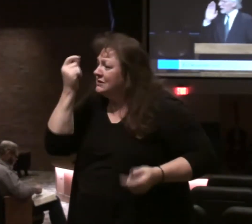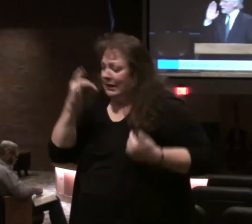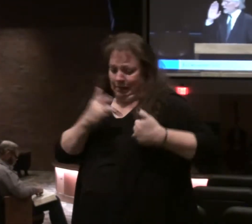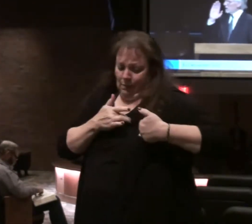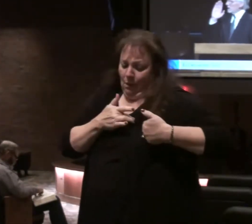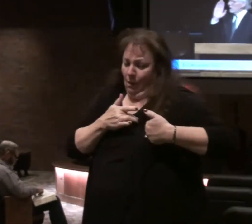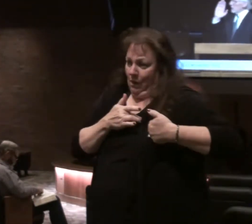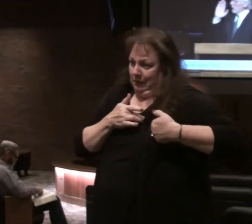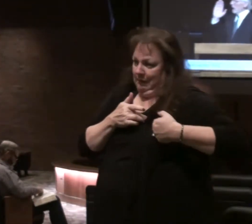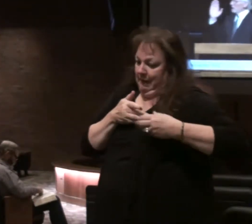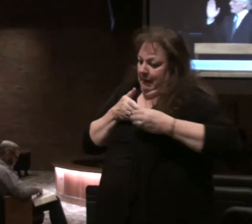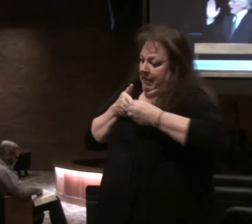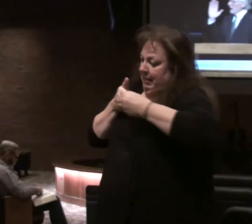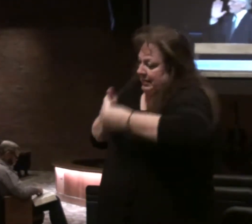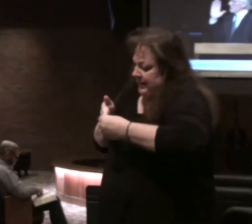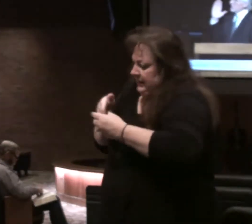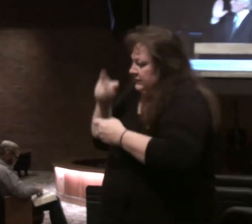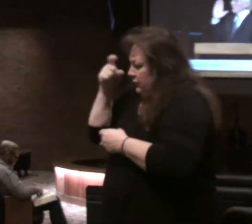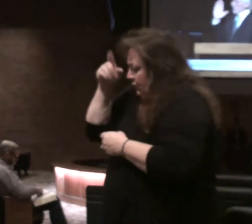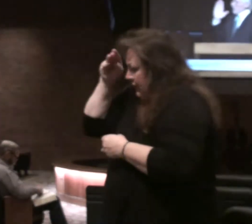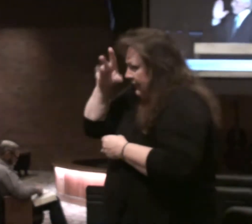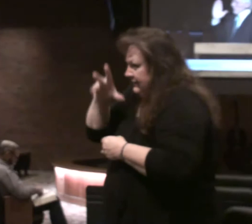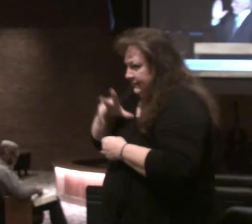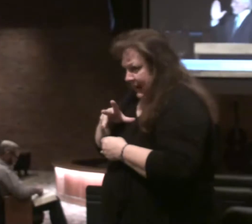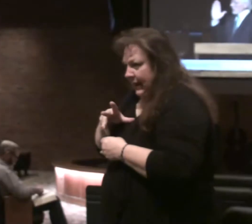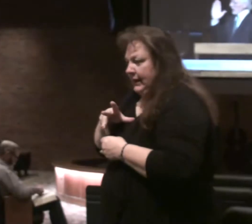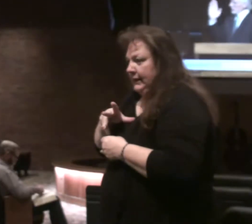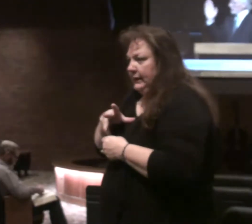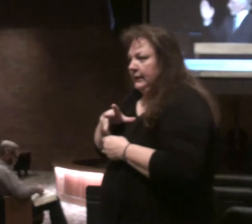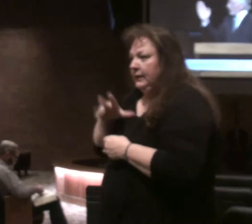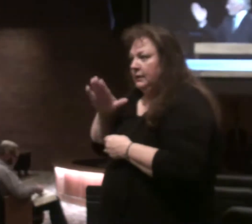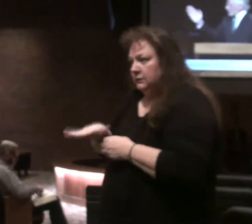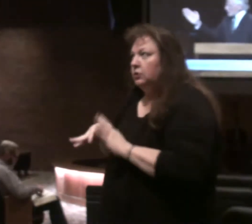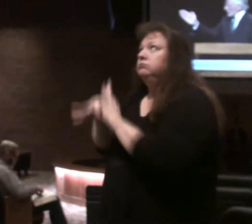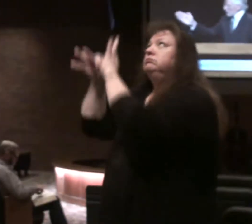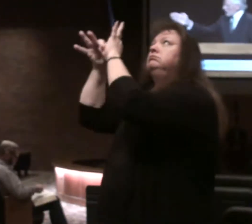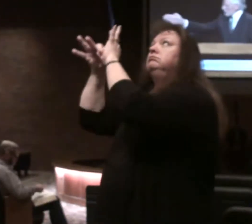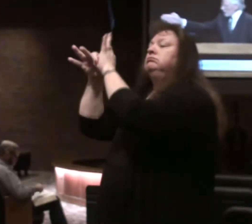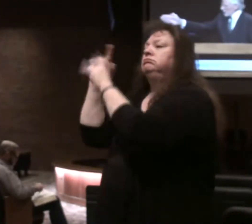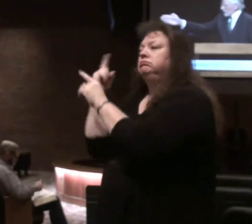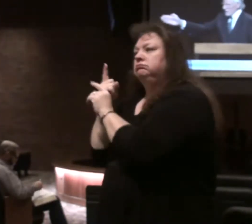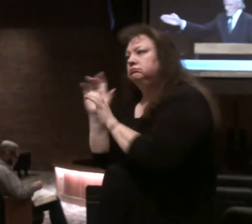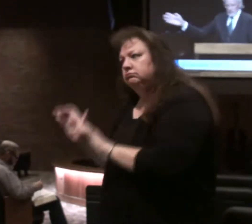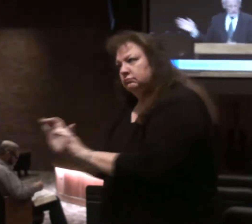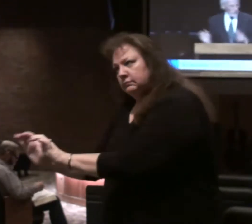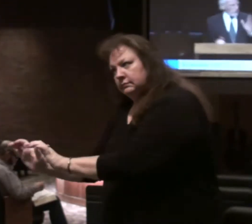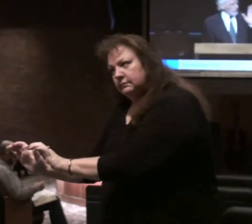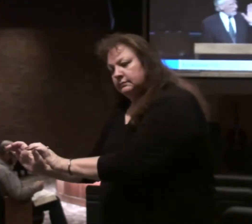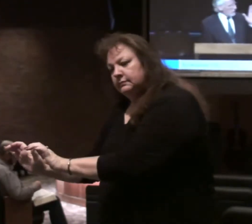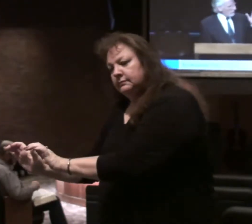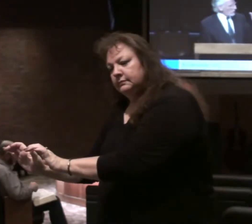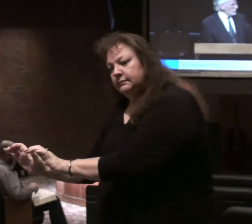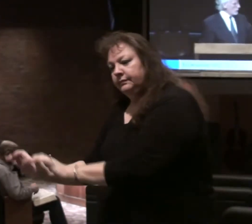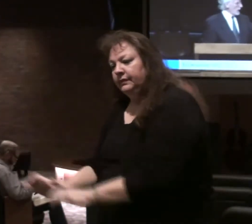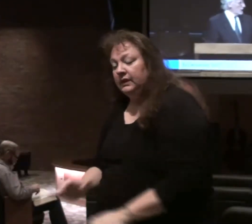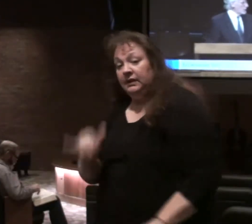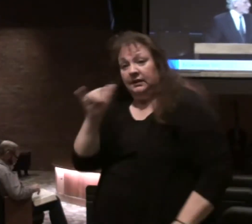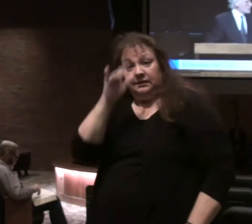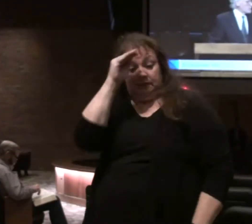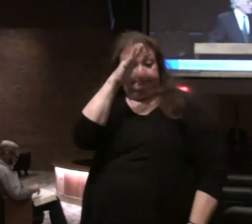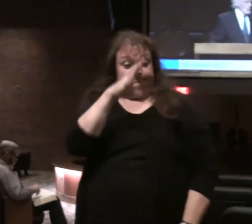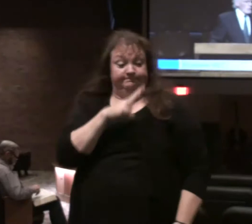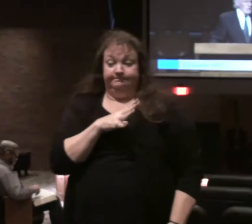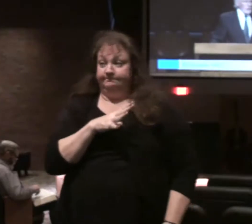is directing the wise man, who is the child of God, functioning according to His word, going this way. The foolish